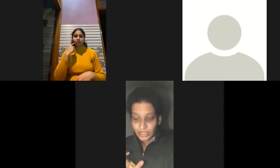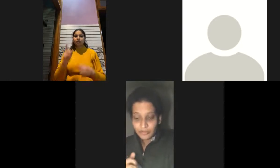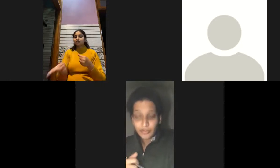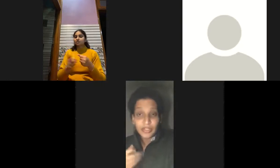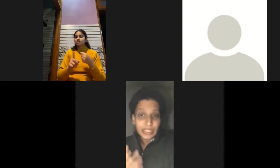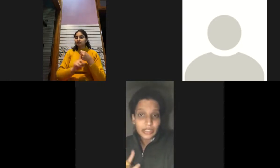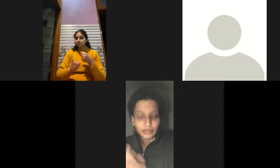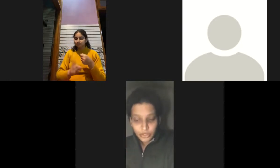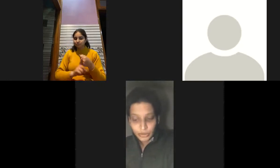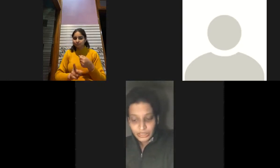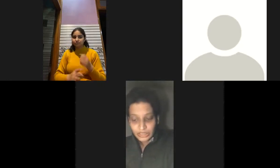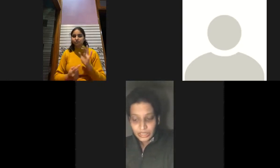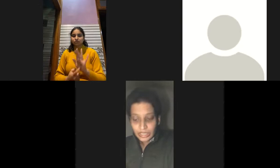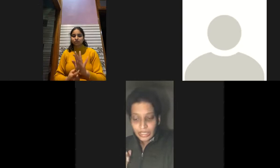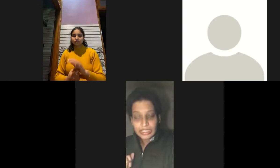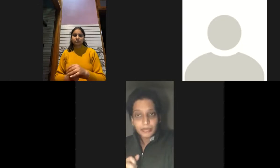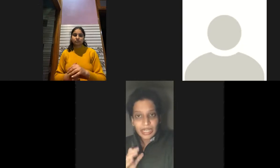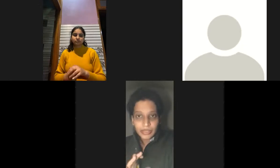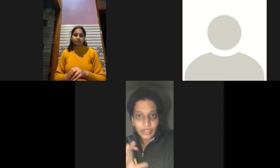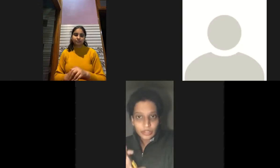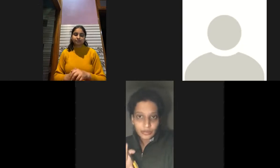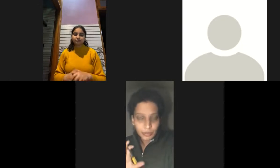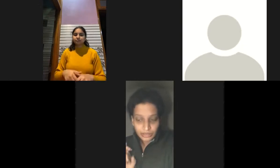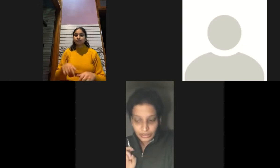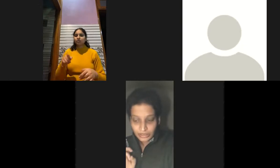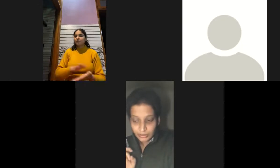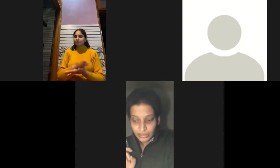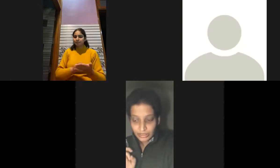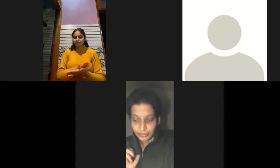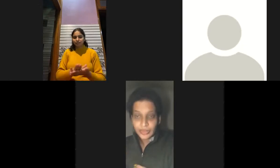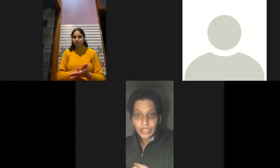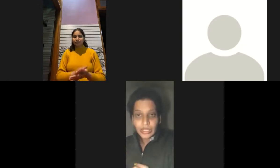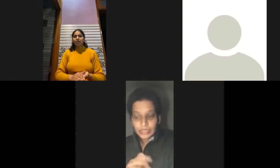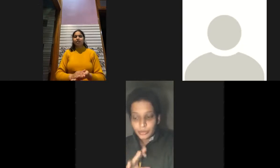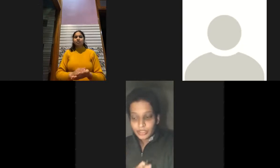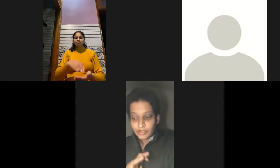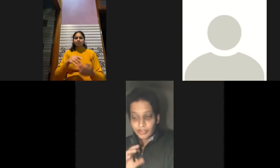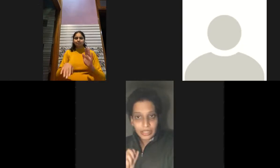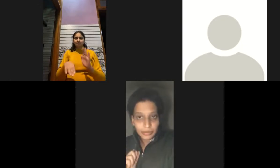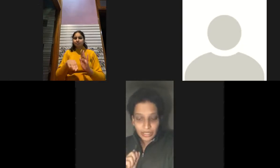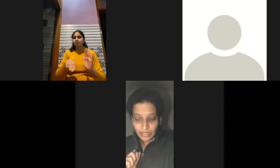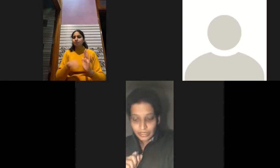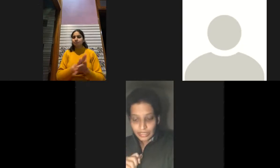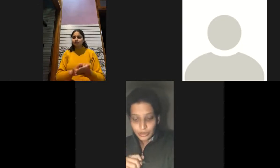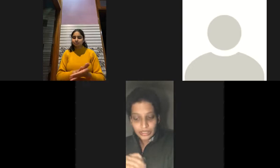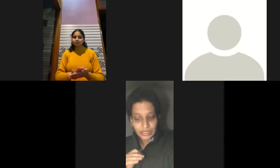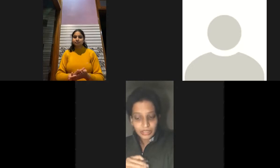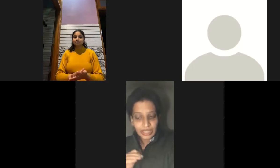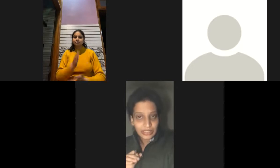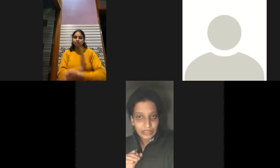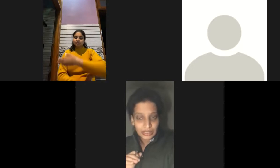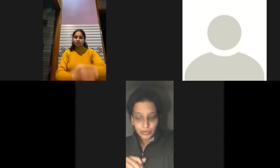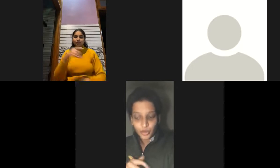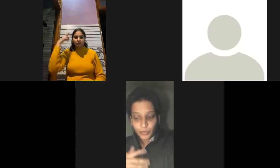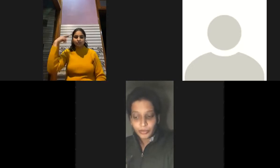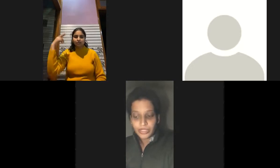rewards for villainy or virtuousness is a primary cause of a person's disability. The motif of karma attached to a disabled